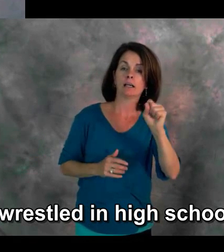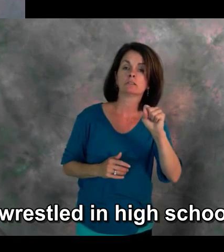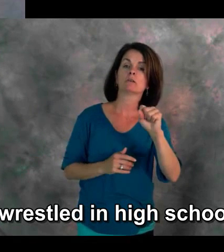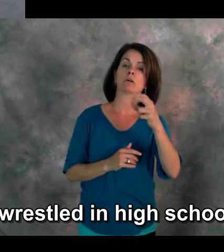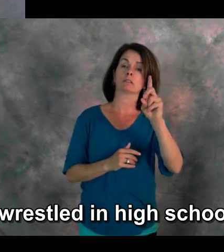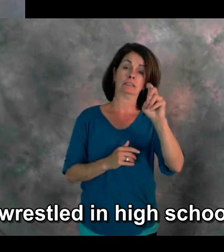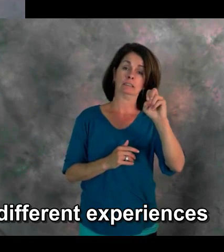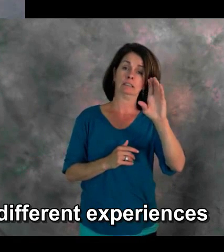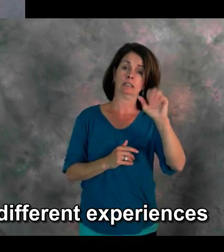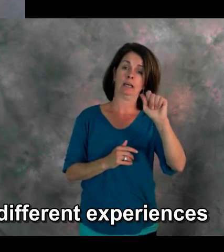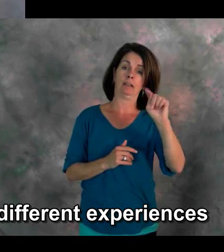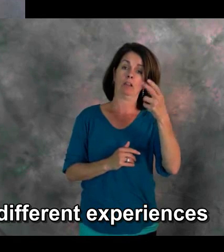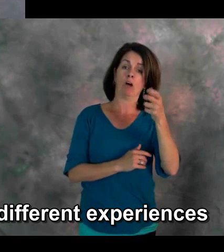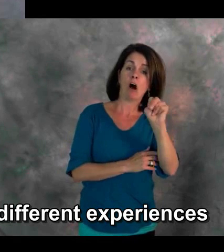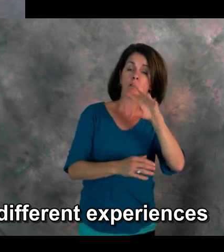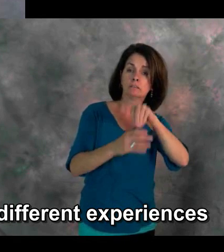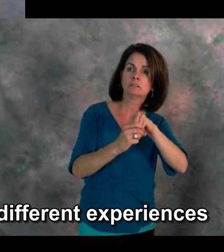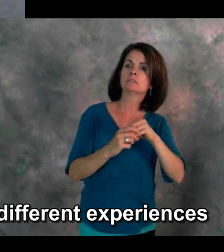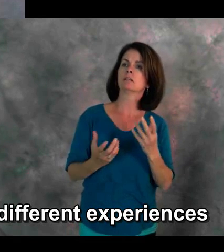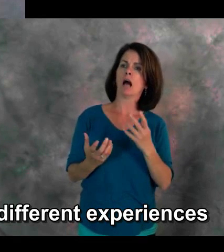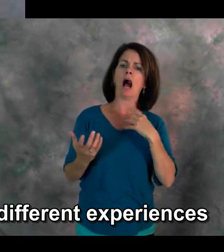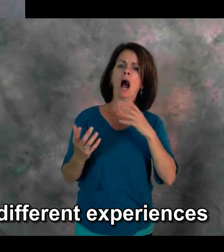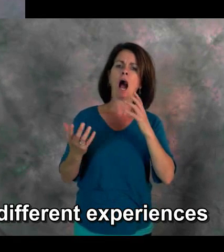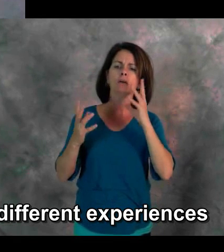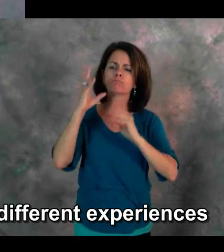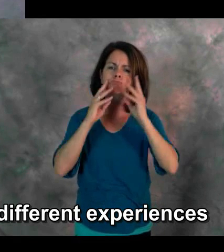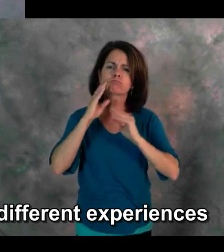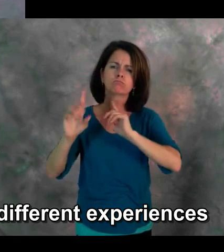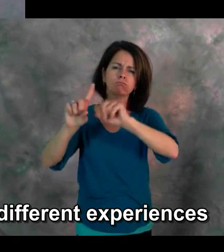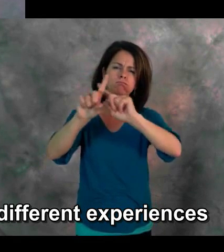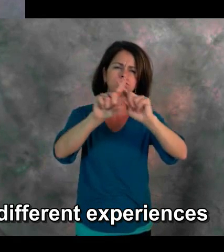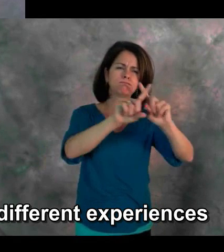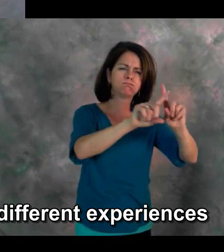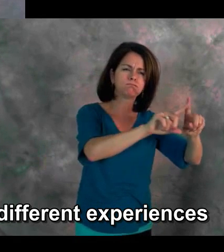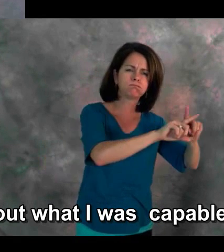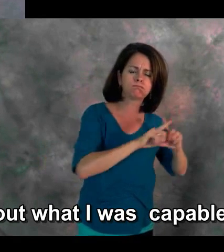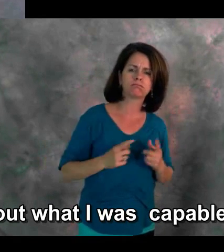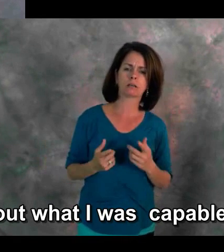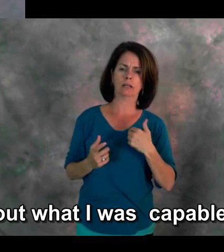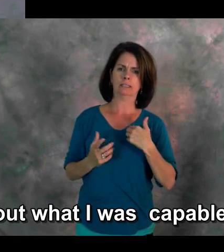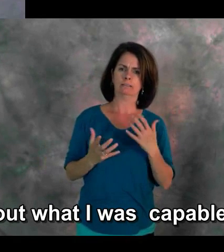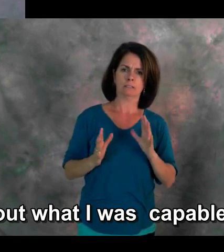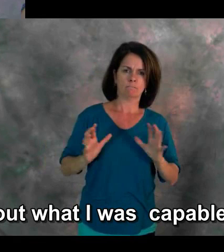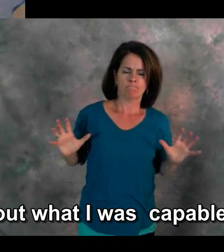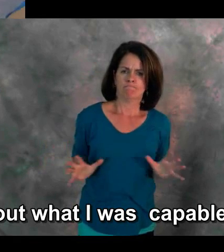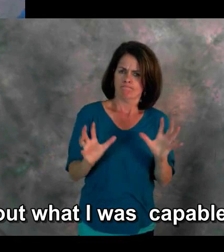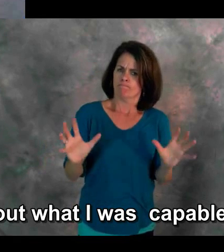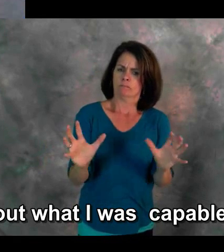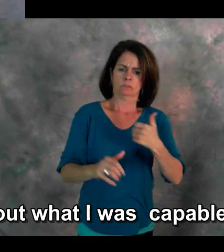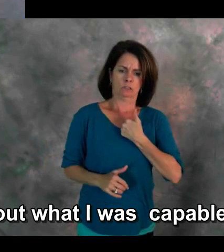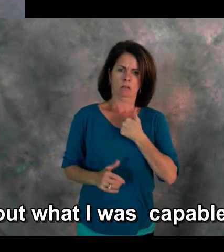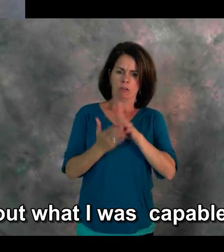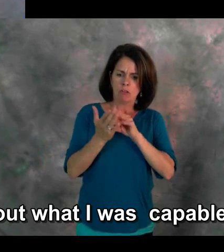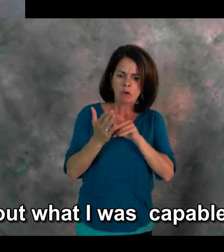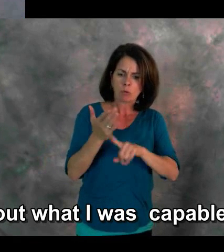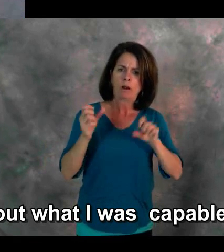school. I continued to explore different experiences and push myself